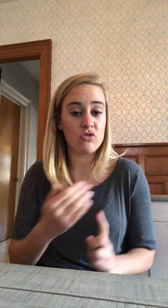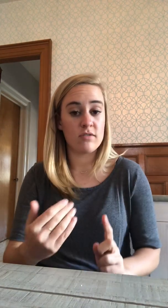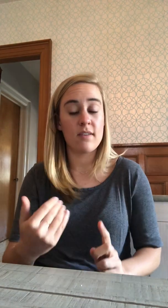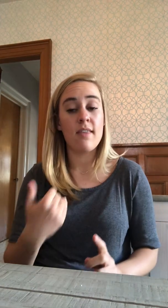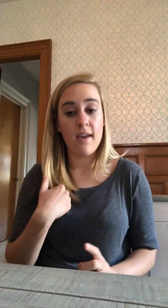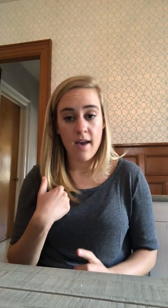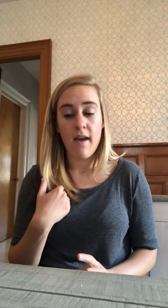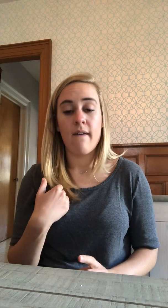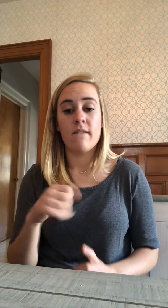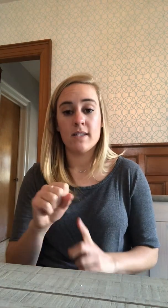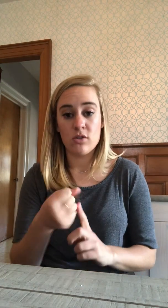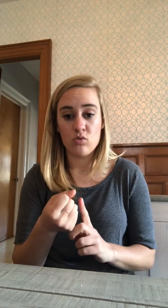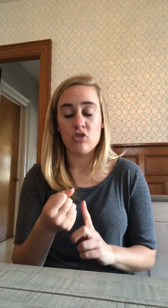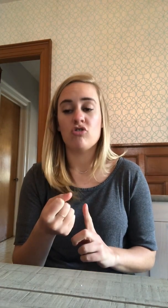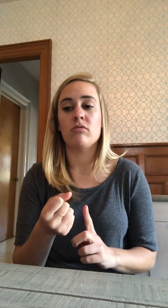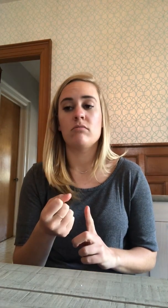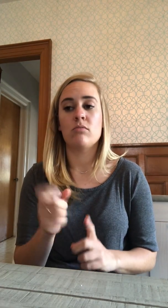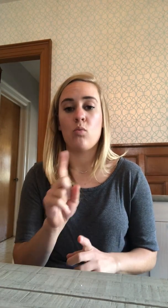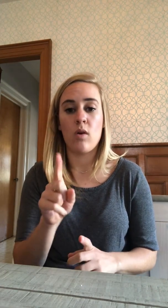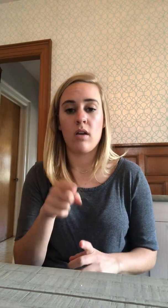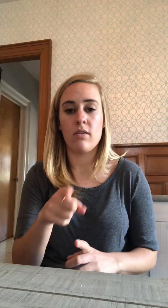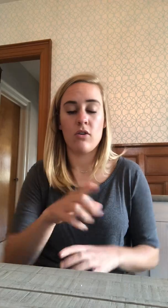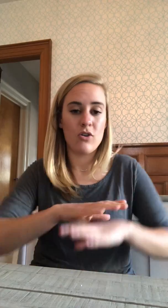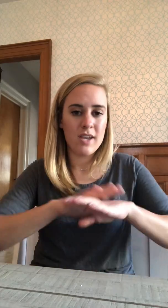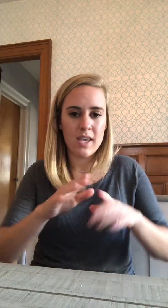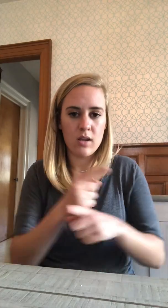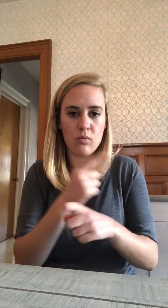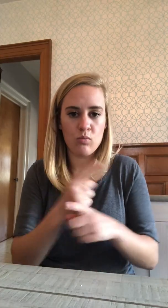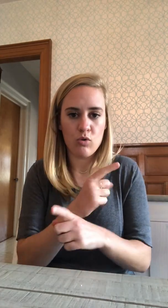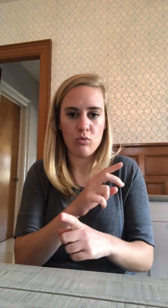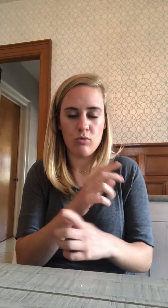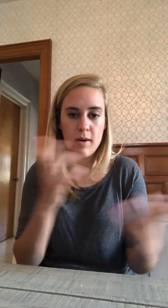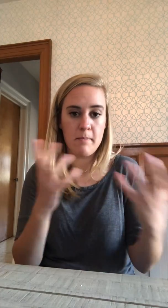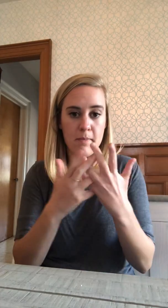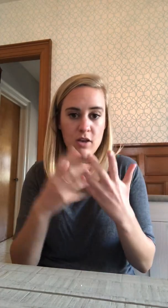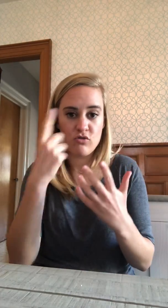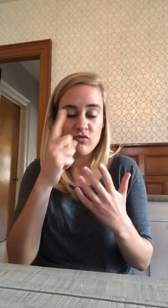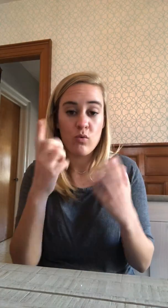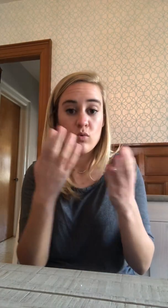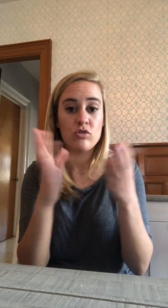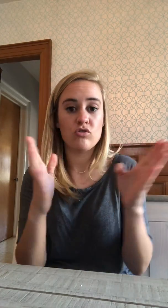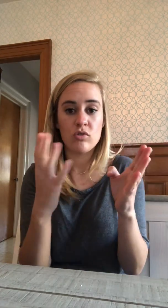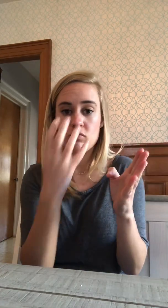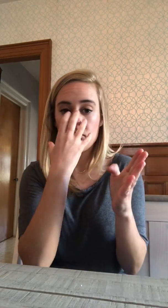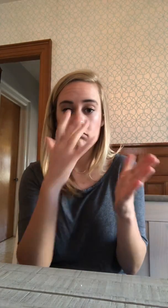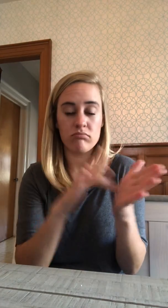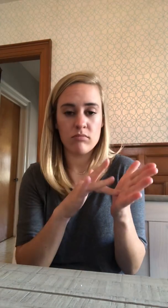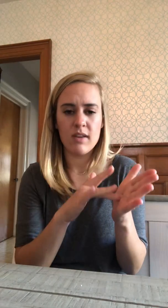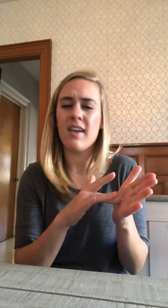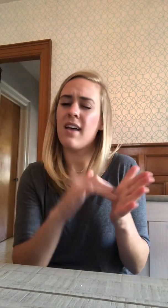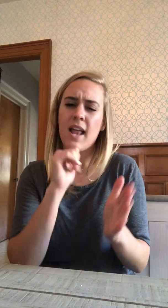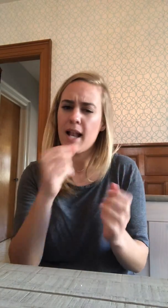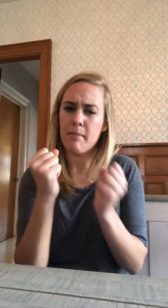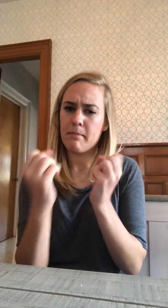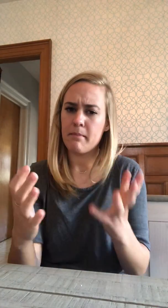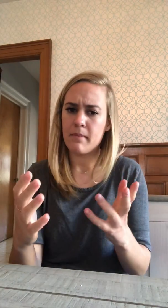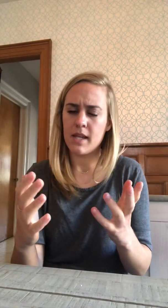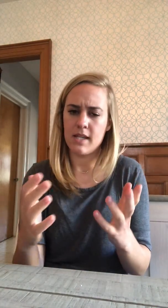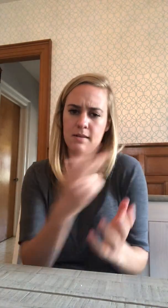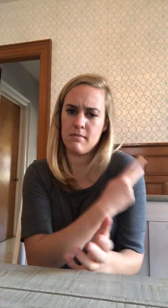situations where they are inappropriate for general anesthesia because of medical concerns. Not very many patients, but some patients.